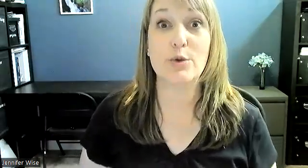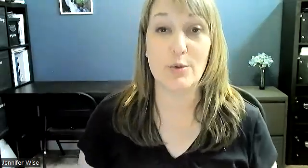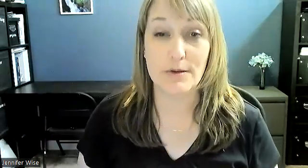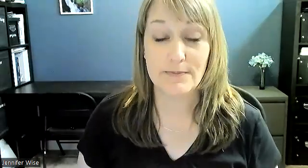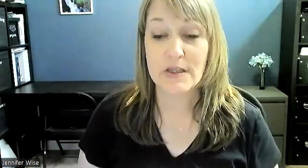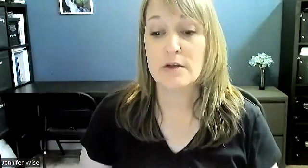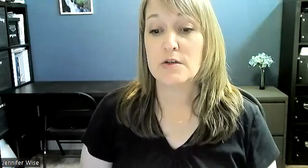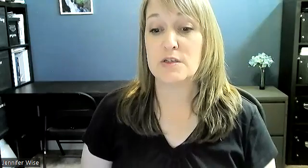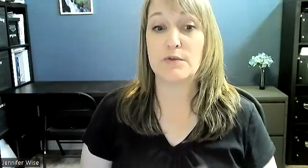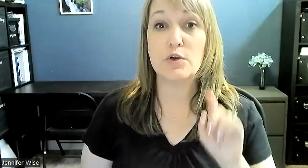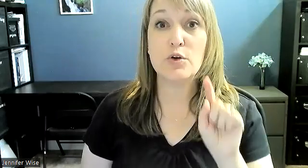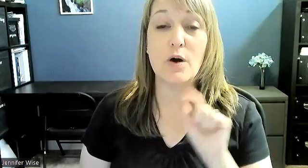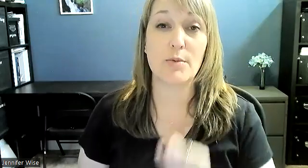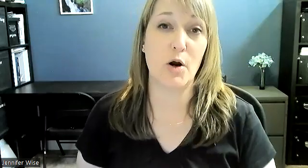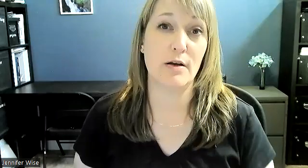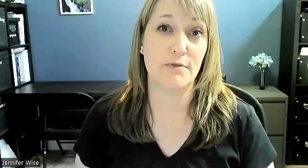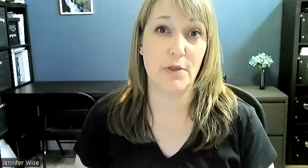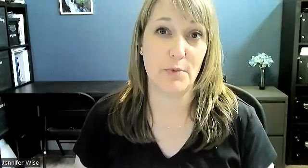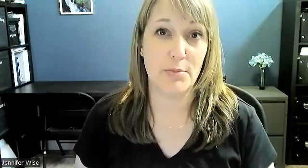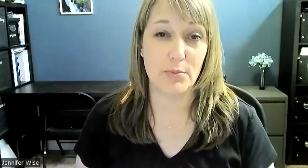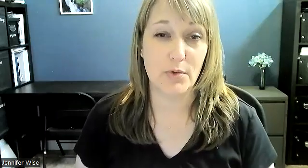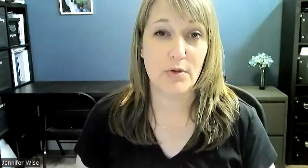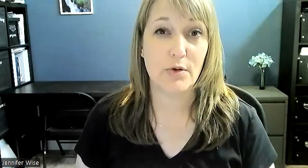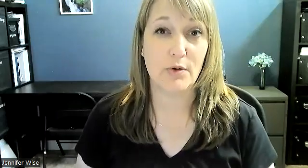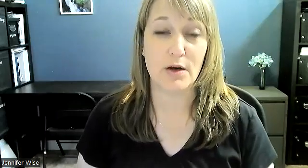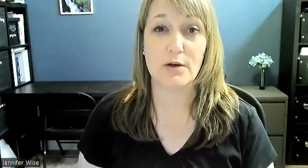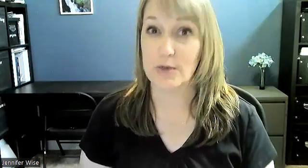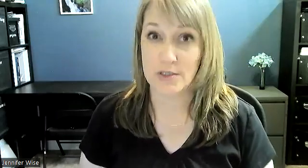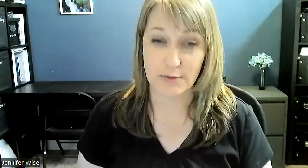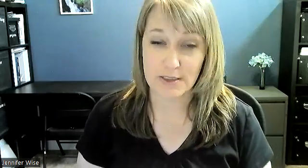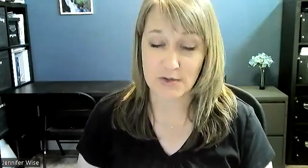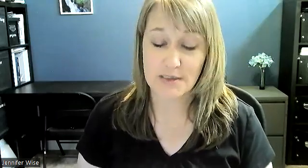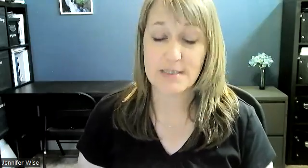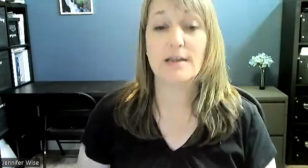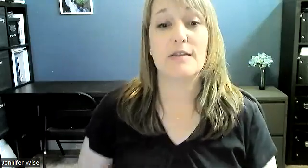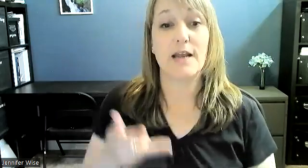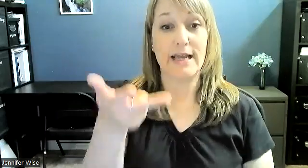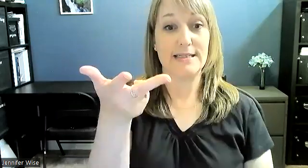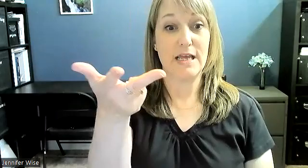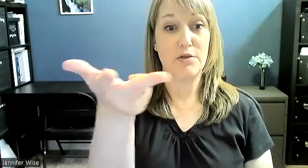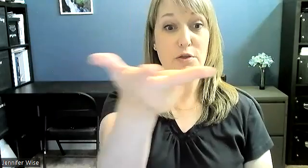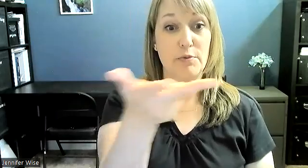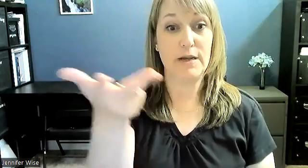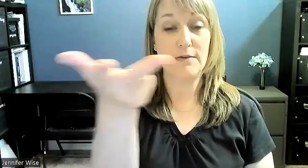you. So if you are part of the 3 people who are going to the restaurant, then I can say the 3 of